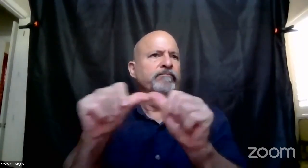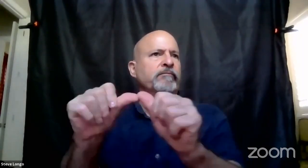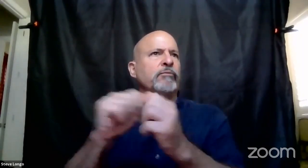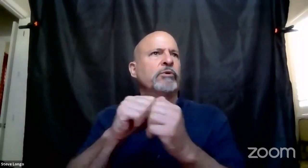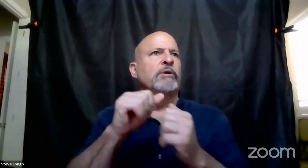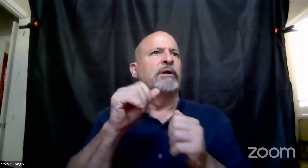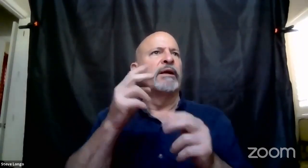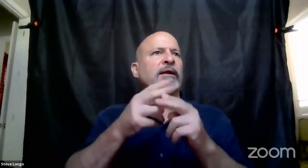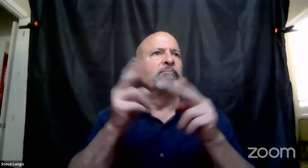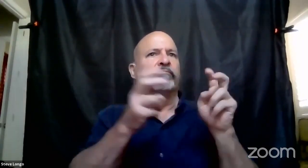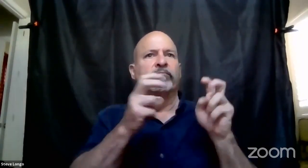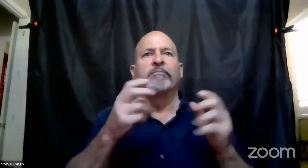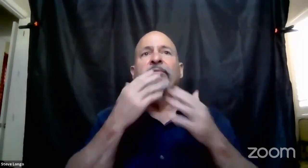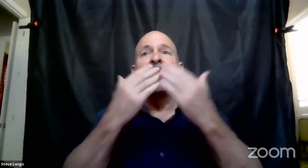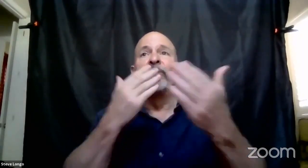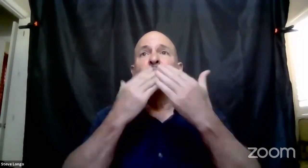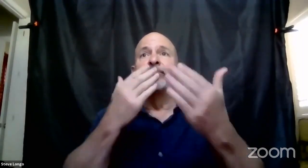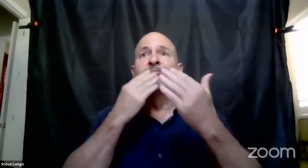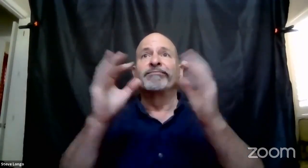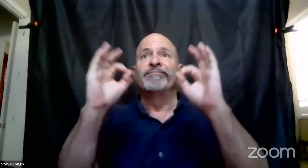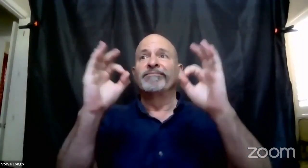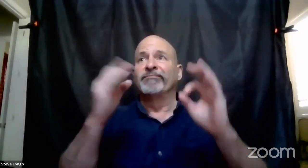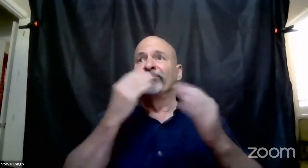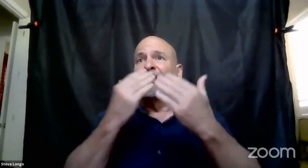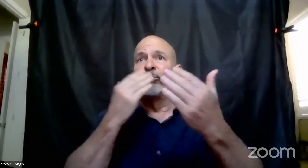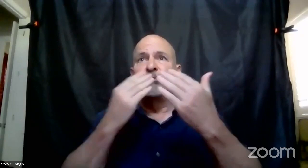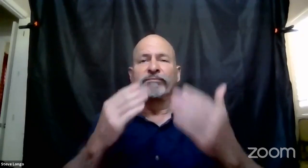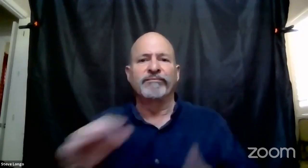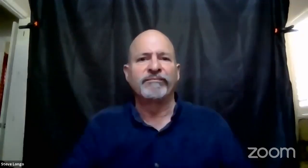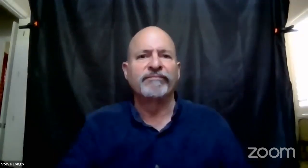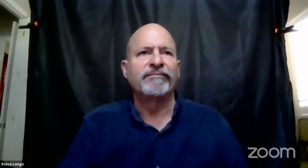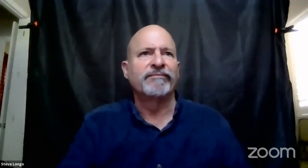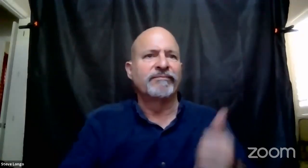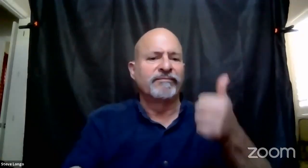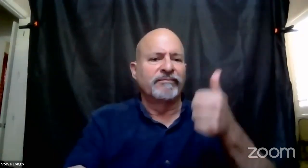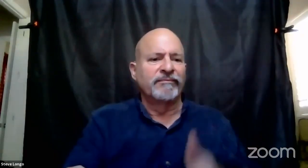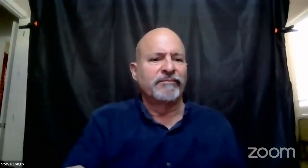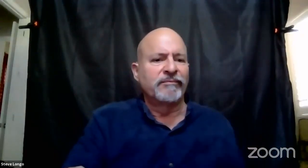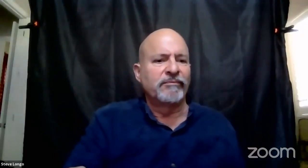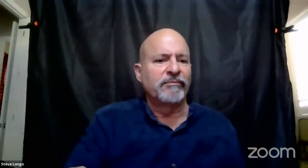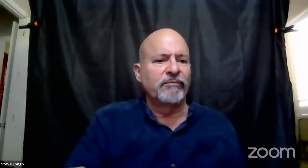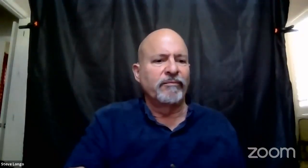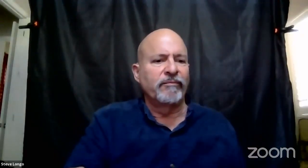us to maintain that way. So thank you very, very much for that, Beth.